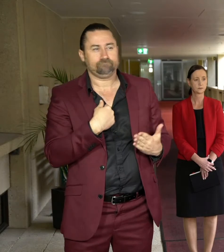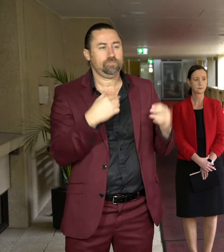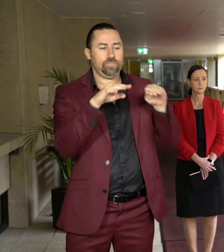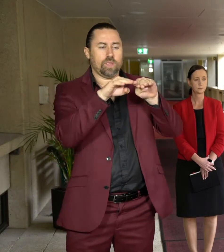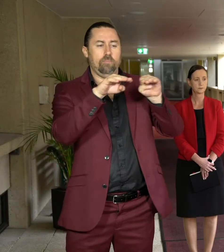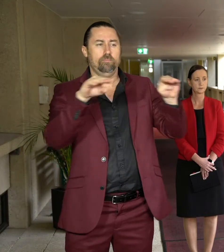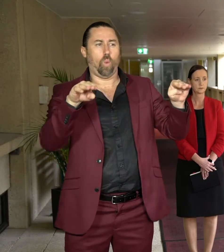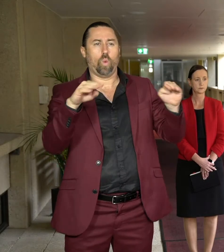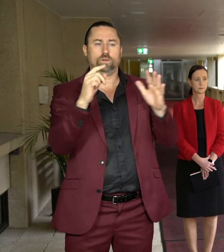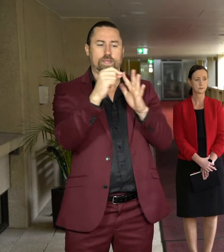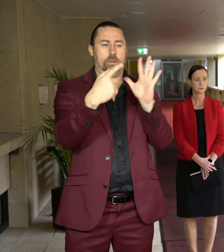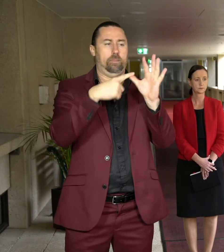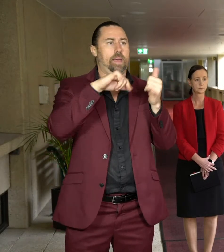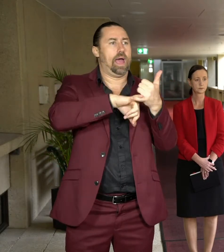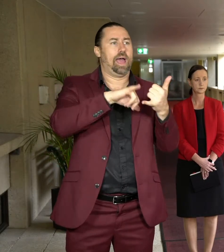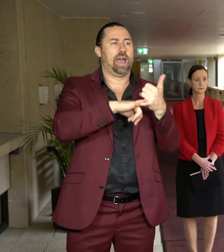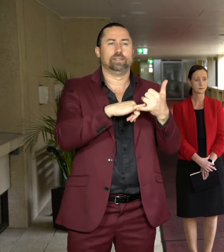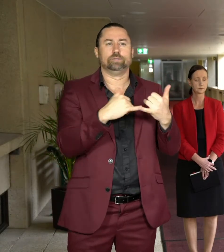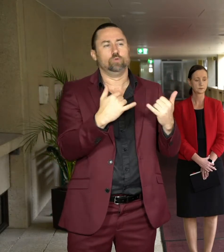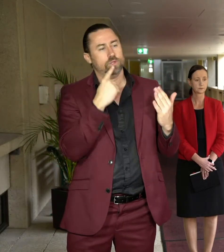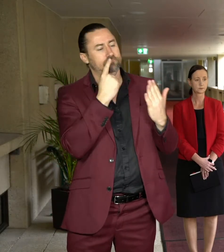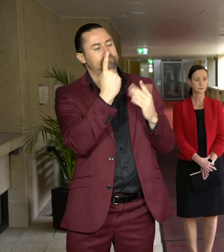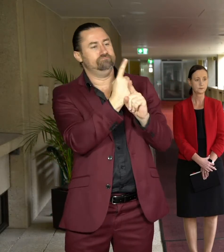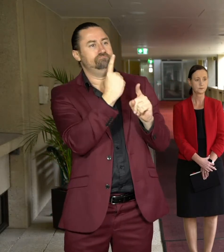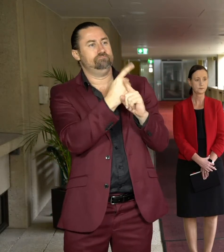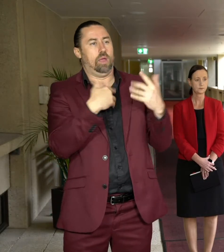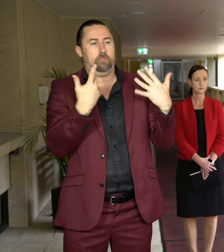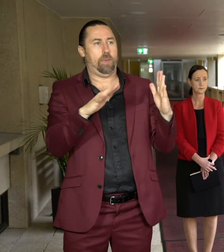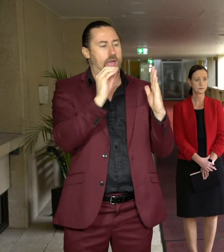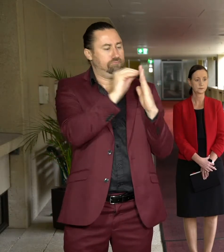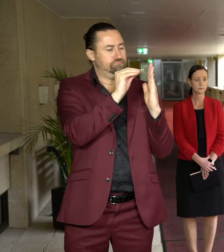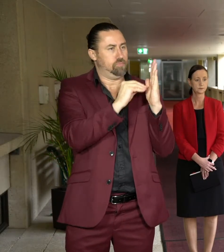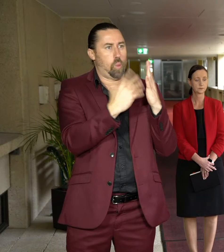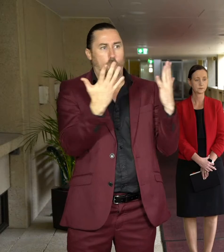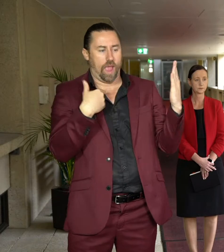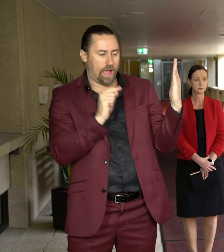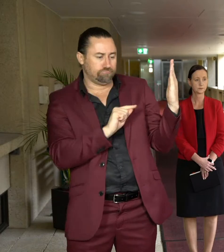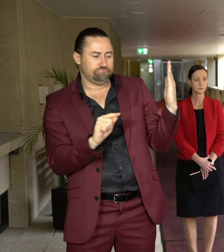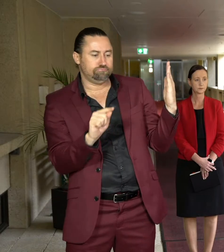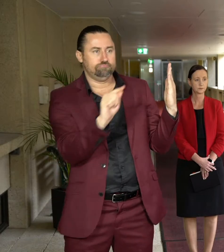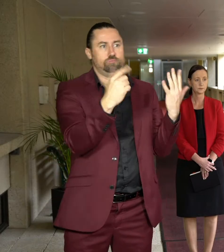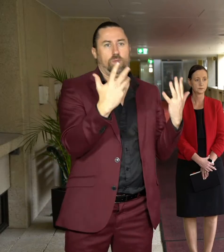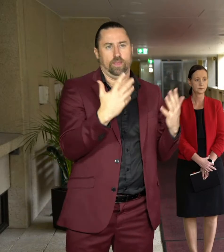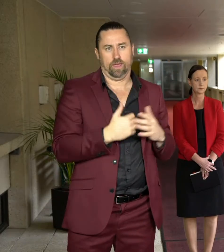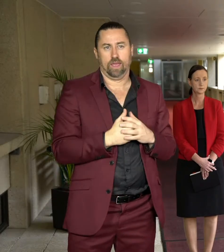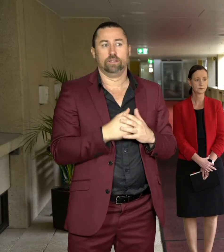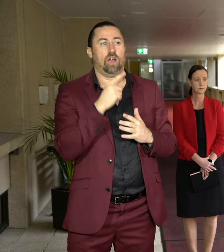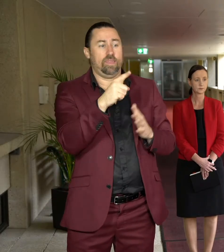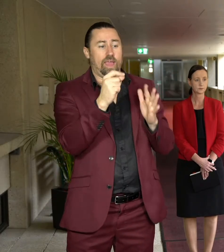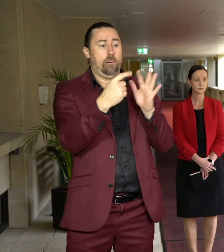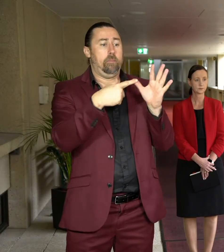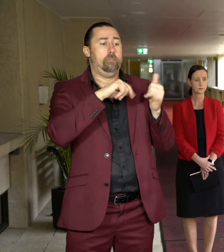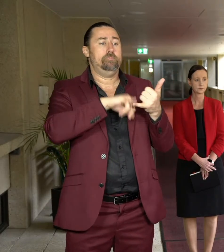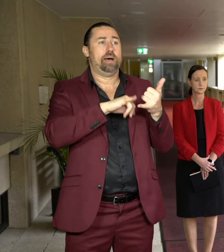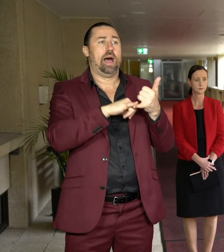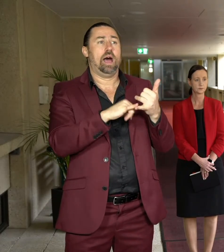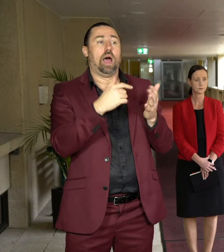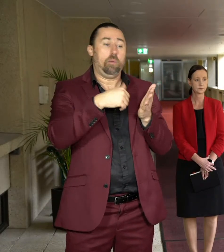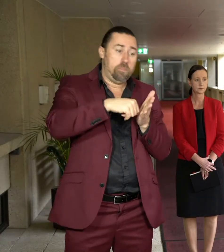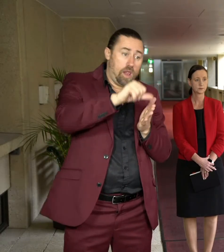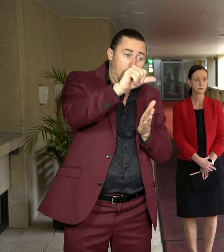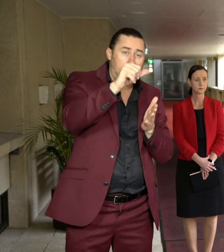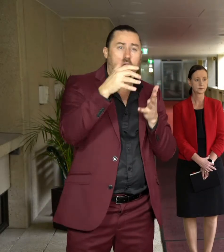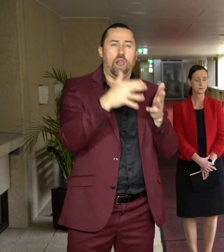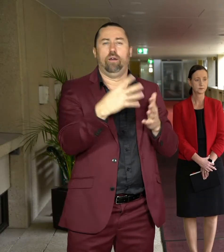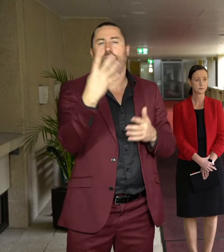who crosses the border for the period of this New South Wales outbreak. Now, these passes last for 14 days, so